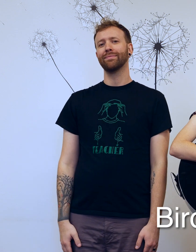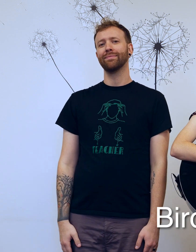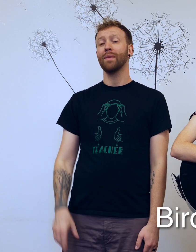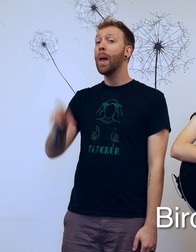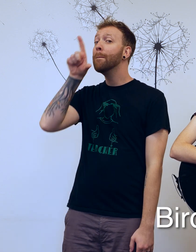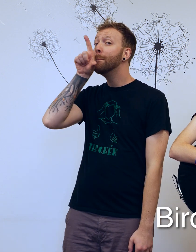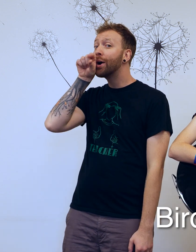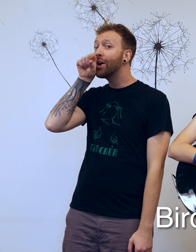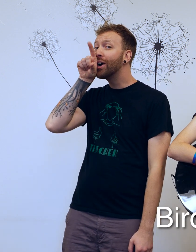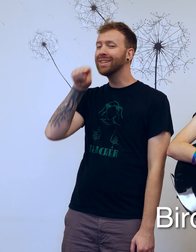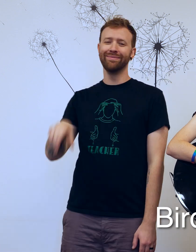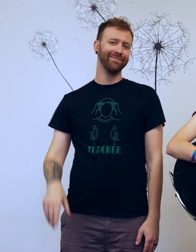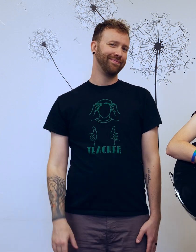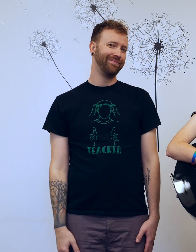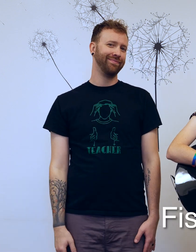birds,